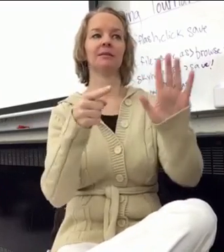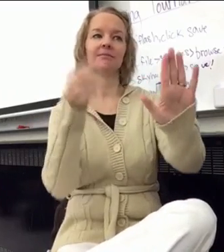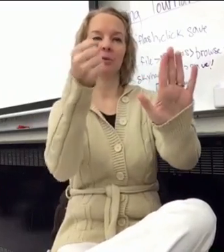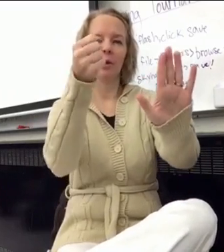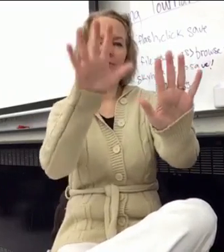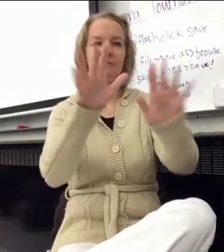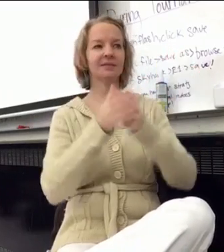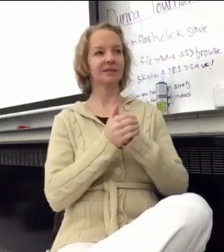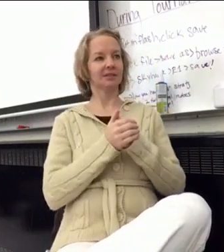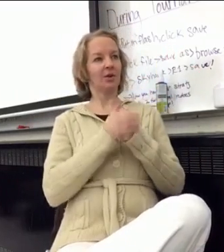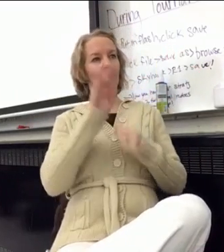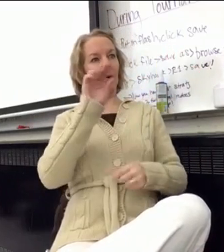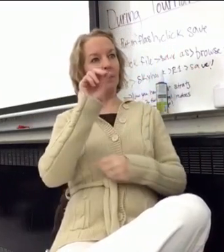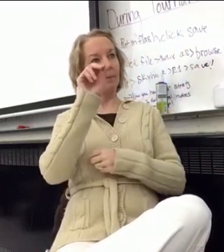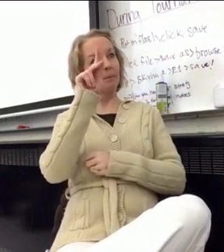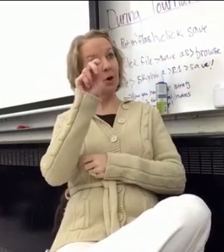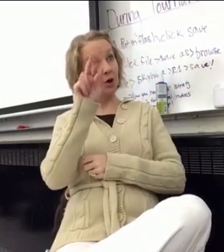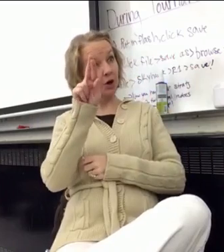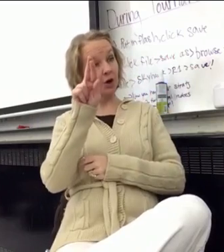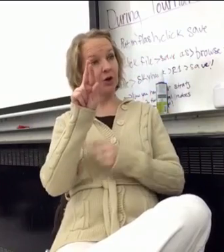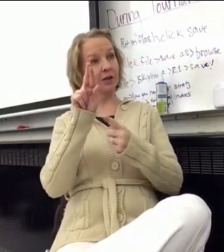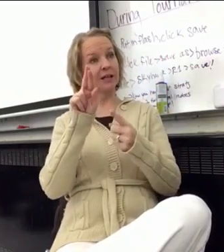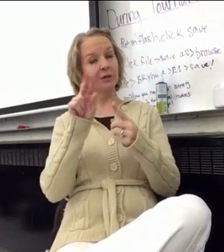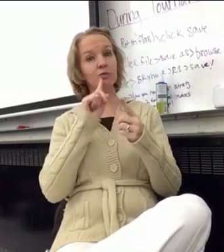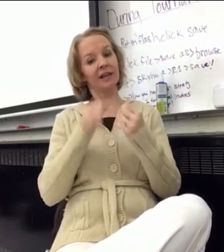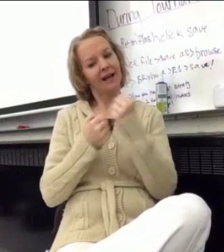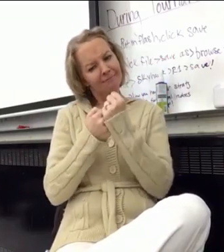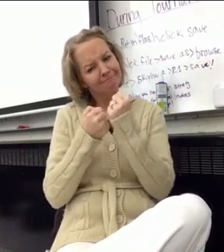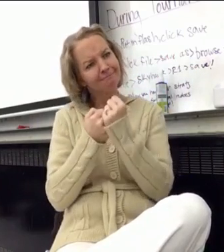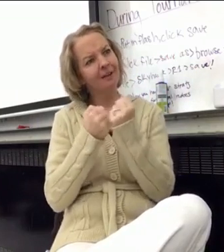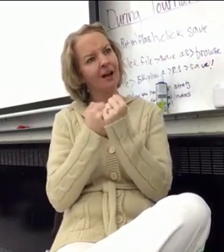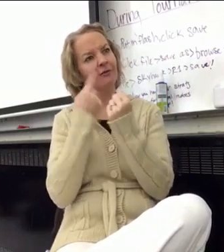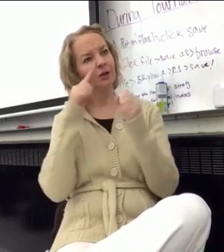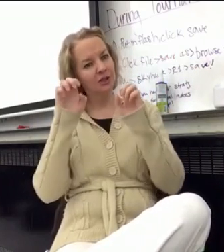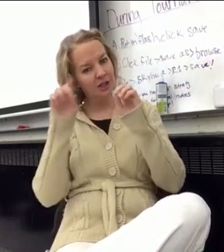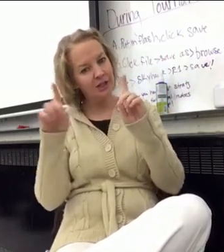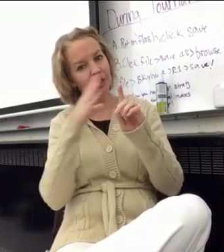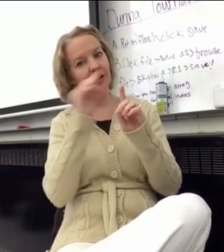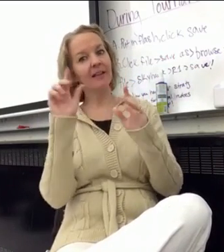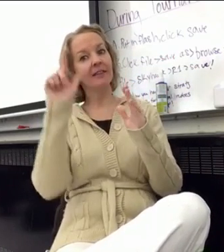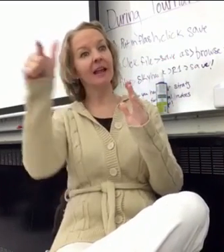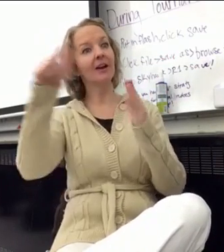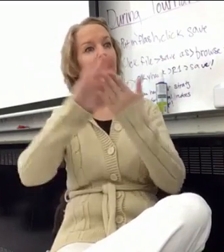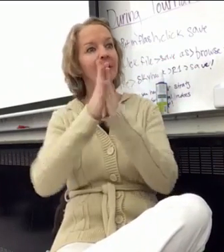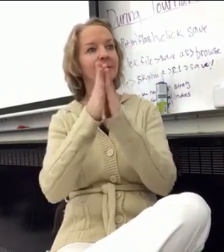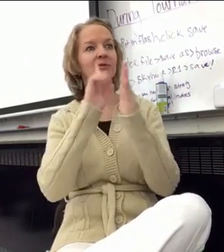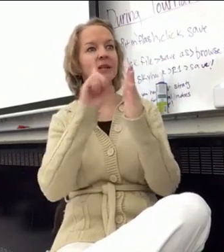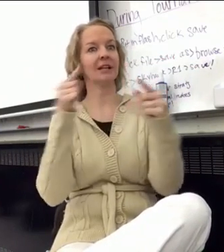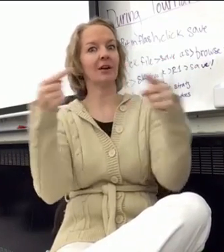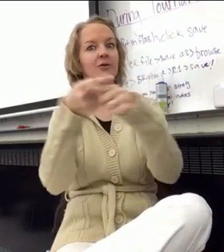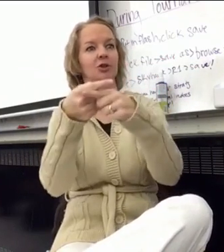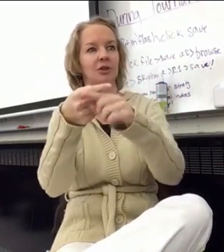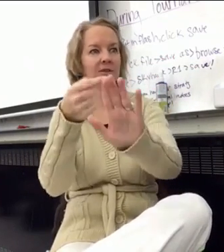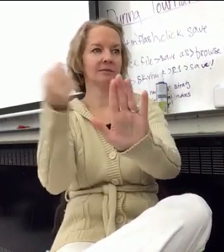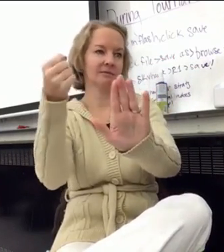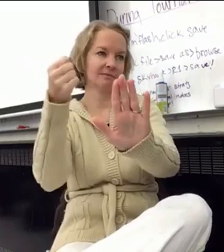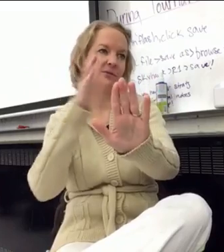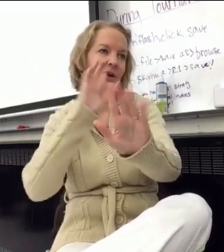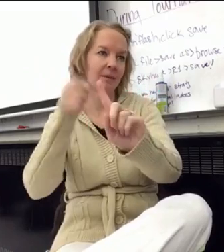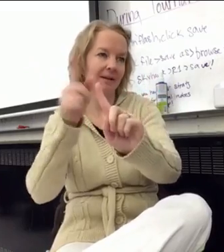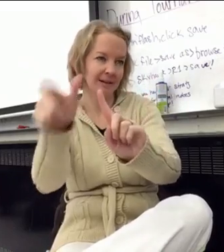later. But Booker T. Washington begins by advocating for education, and then later on he becomes very, very controversial, which we'll talk about